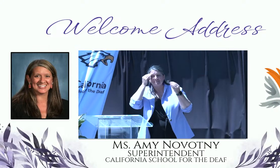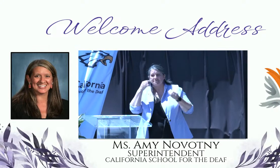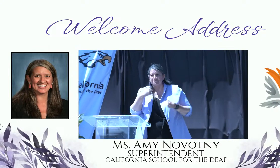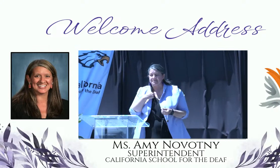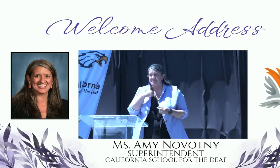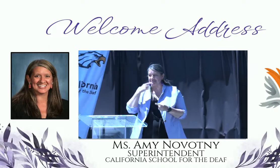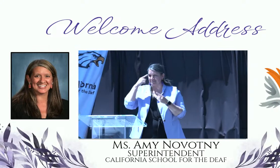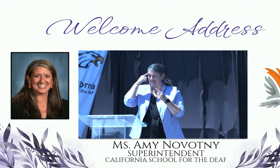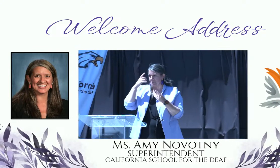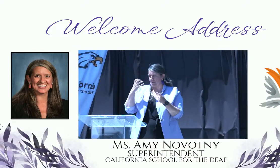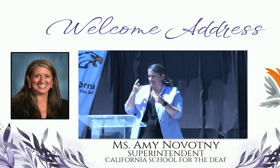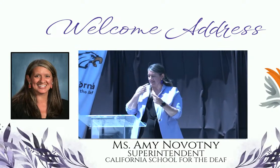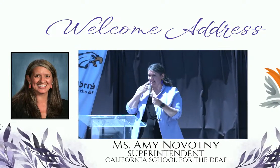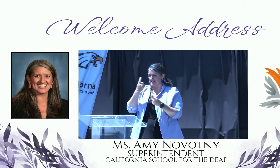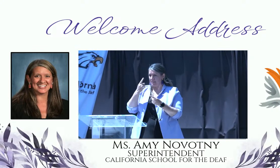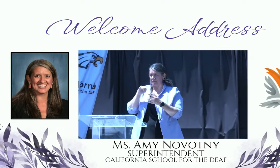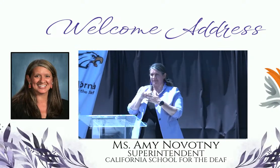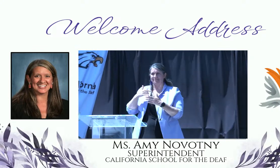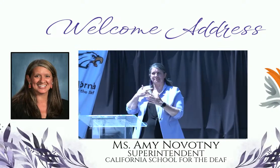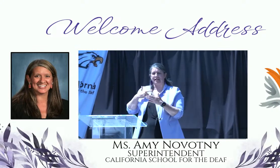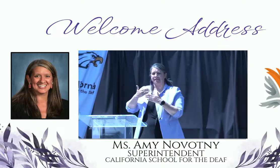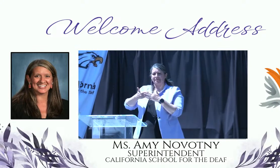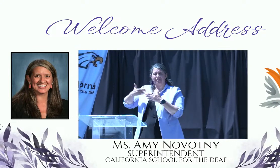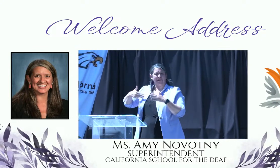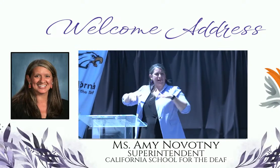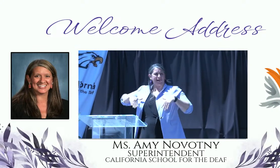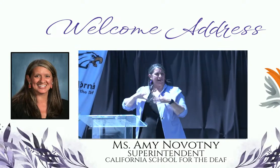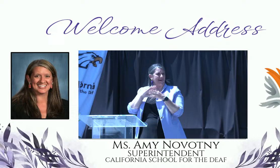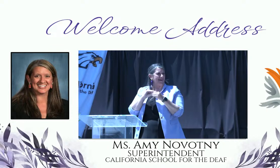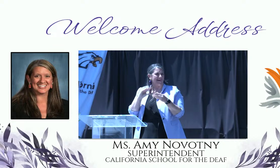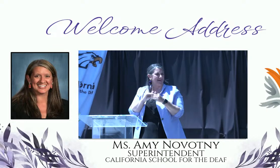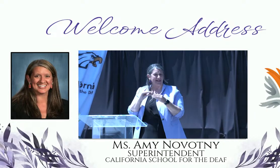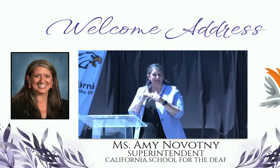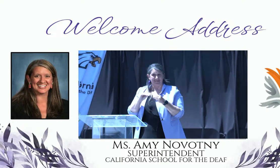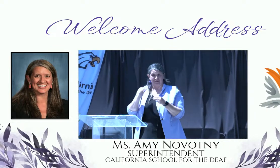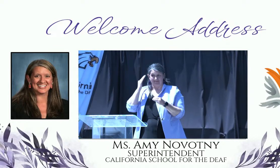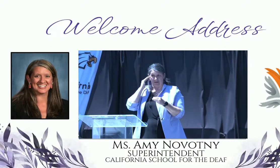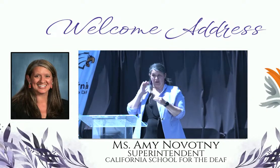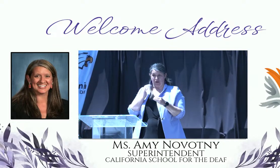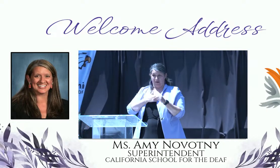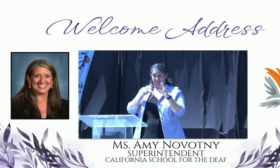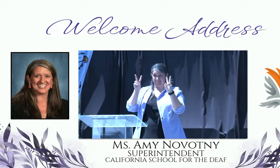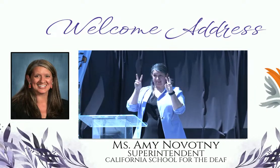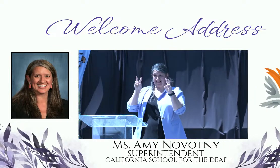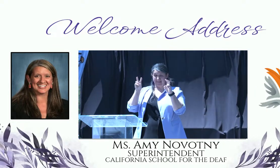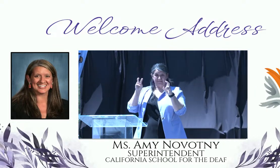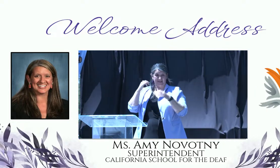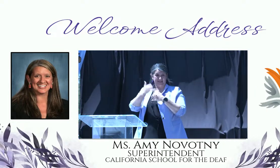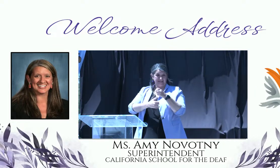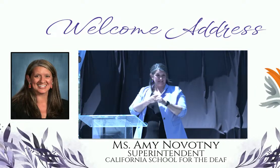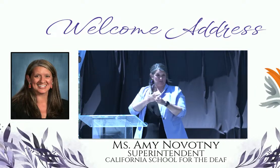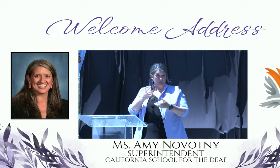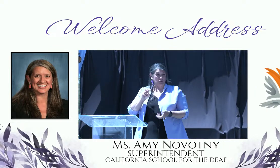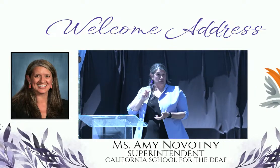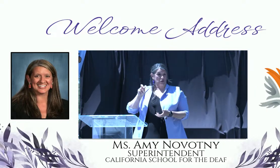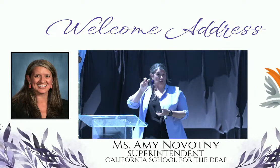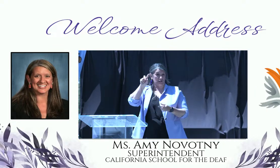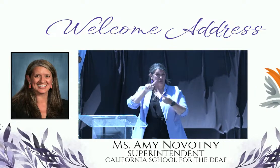trying to think, what words should I impart today? What have I not yet said? Well, I was thinking about the theme